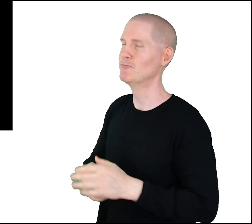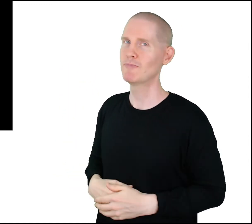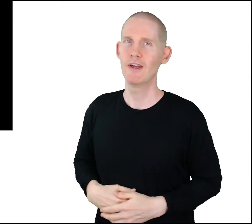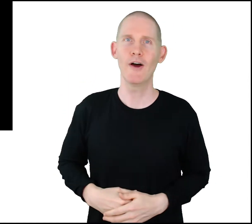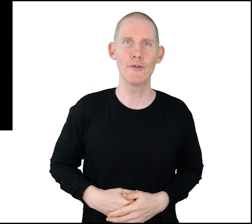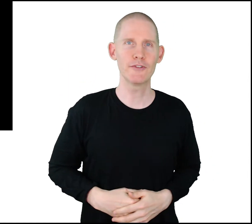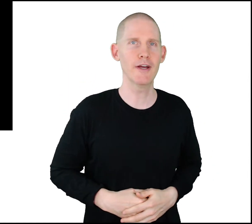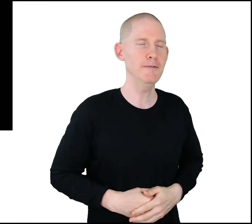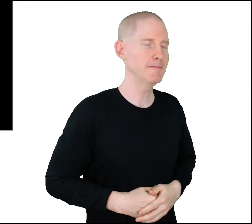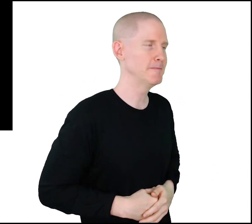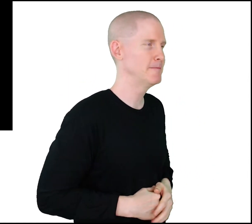Other side.